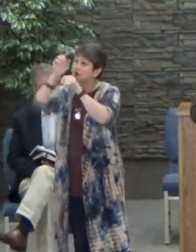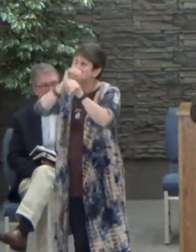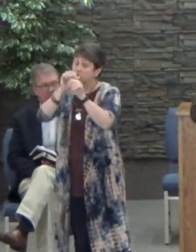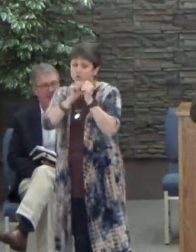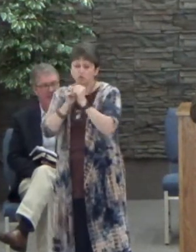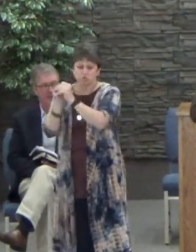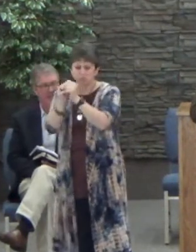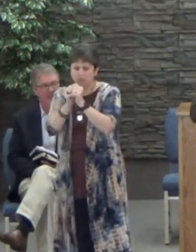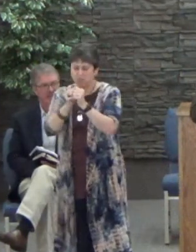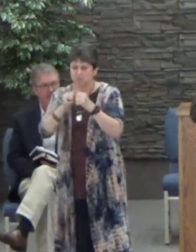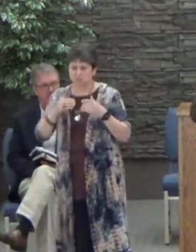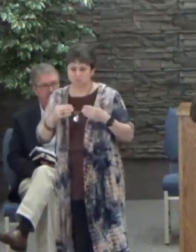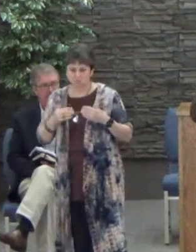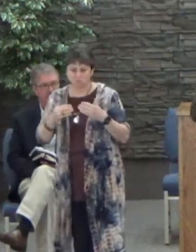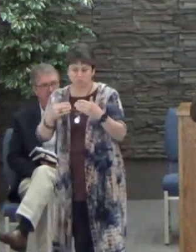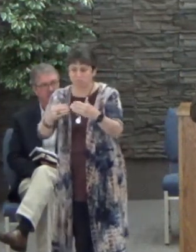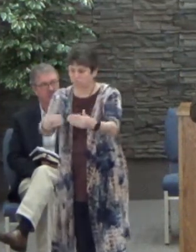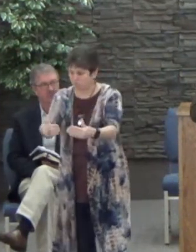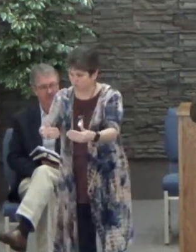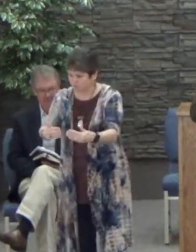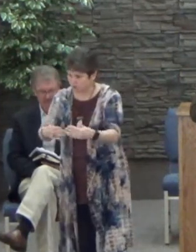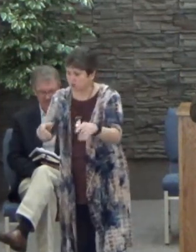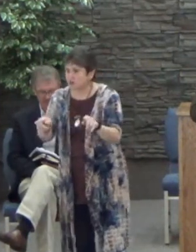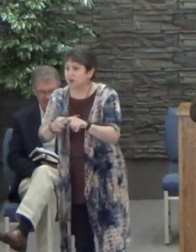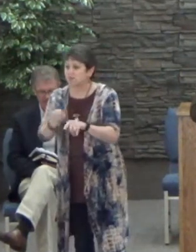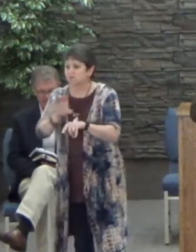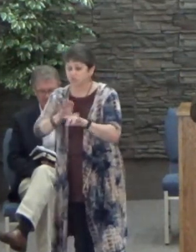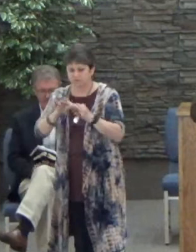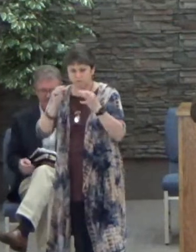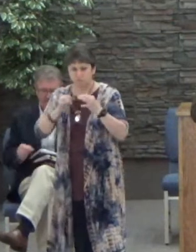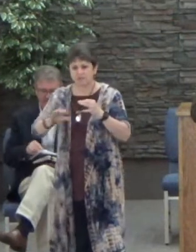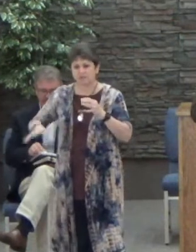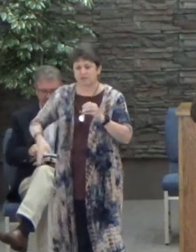together as we move forward, we as a church can add